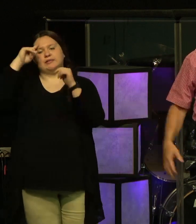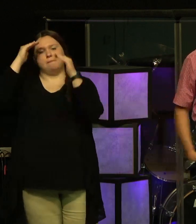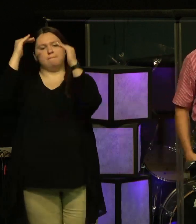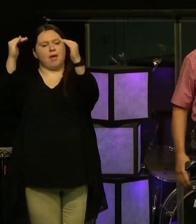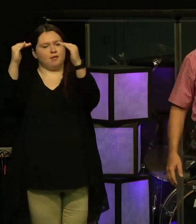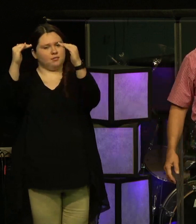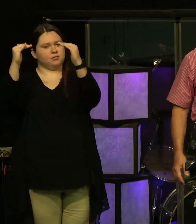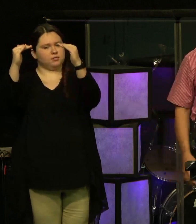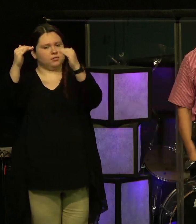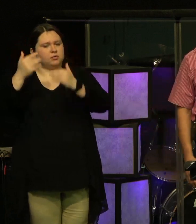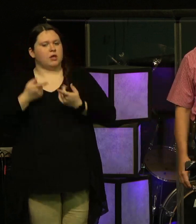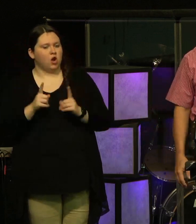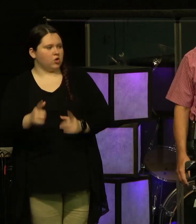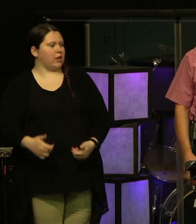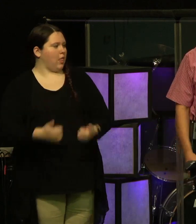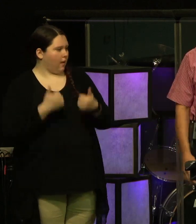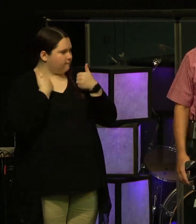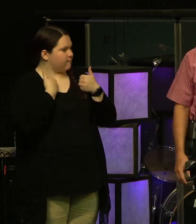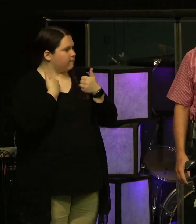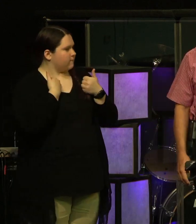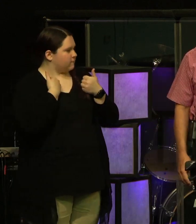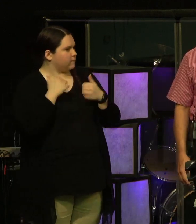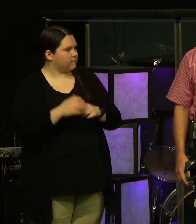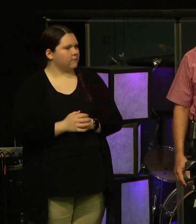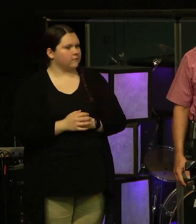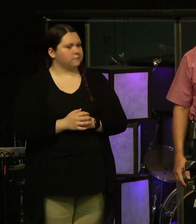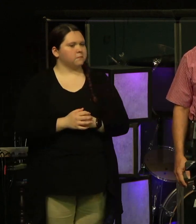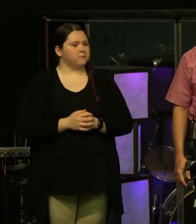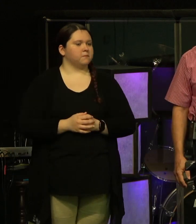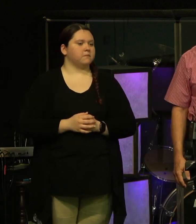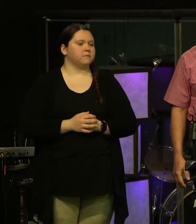life. Amen?